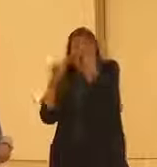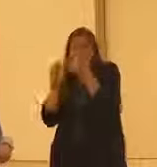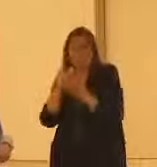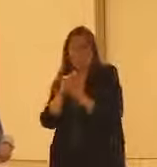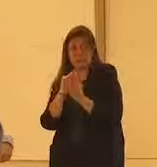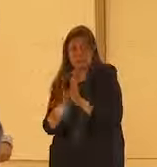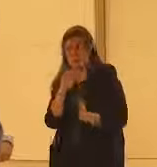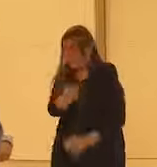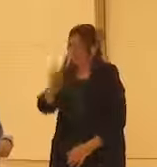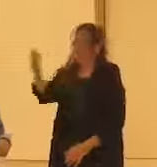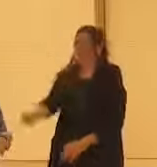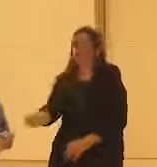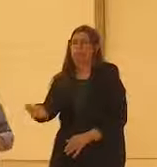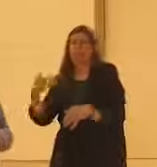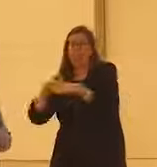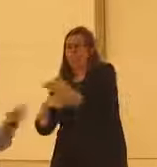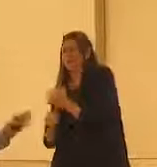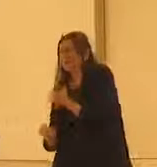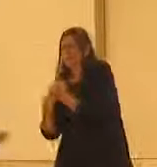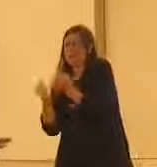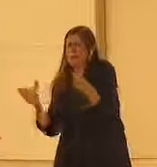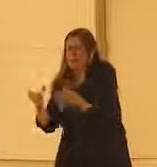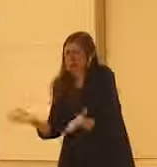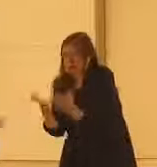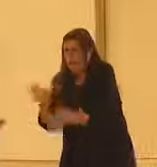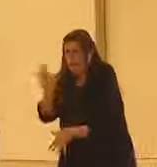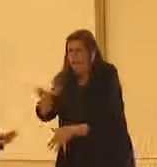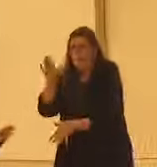in supported accommodation and all sorts of things. Wasn't the problem.